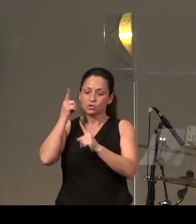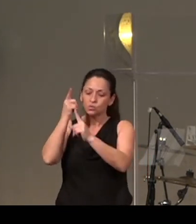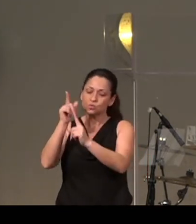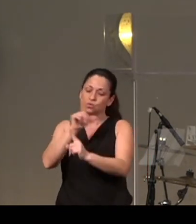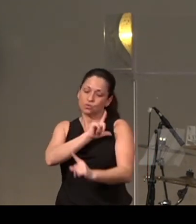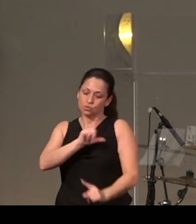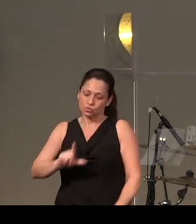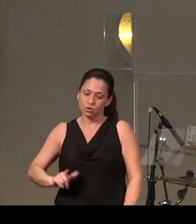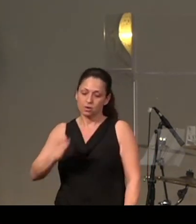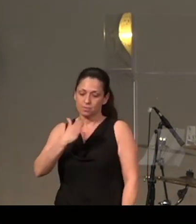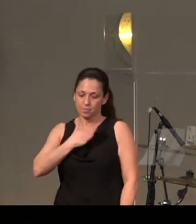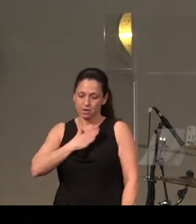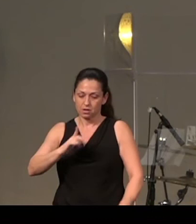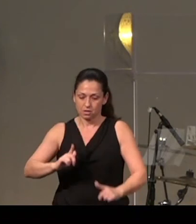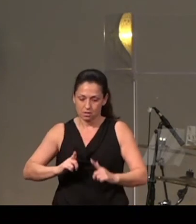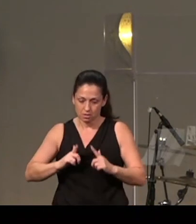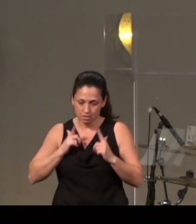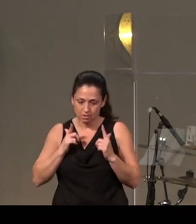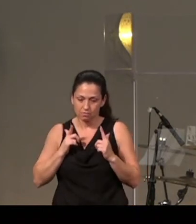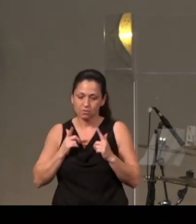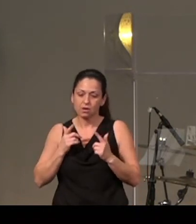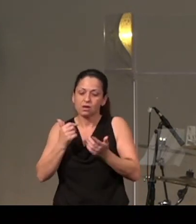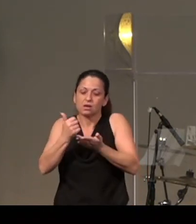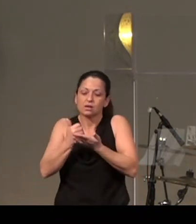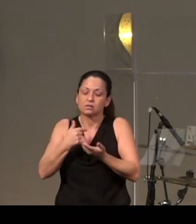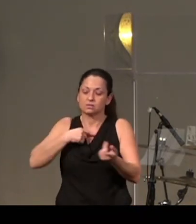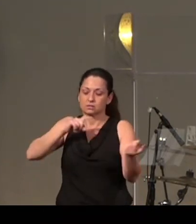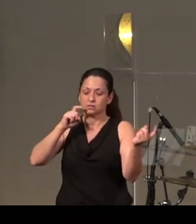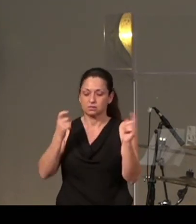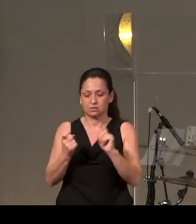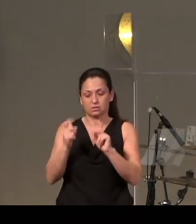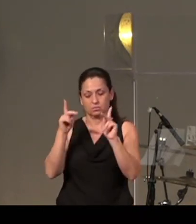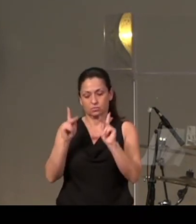life, and help me be the person you want me to be.